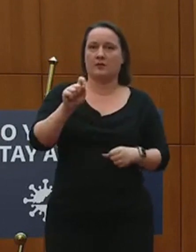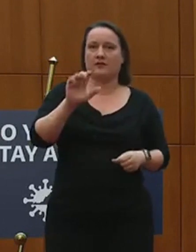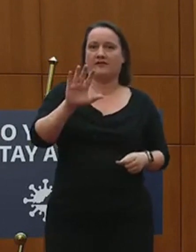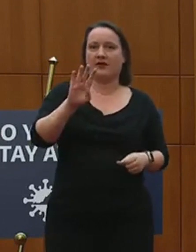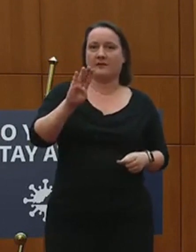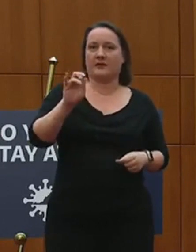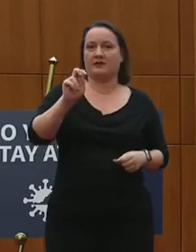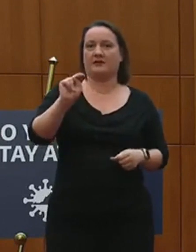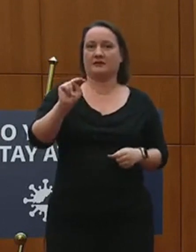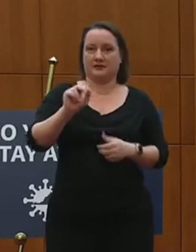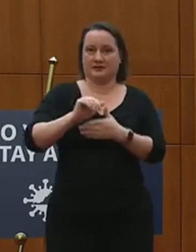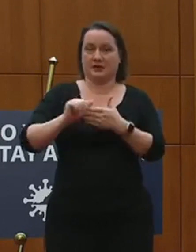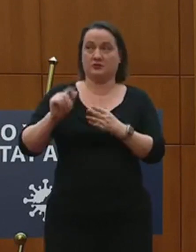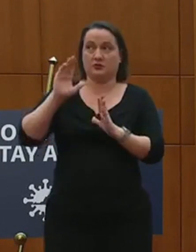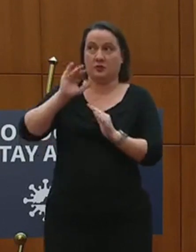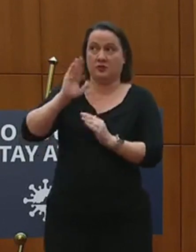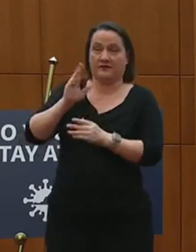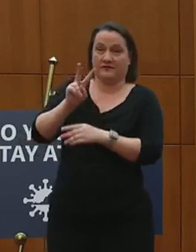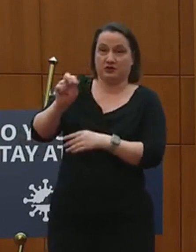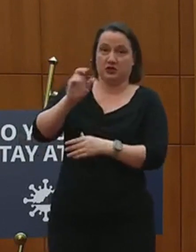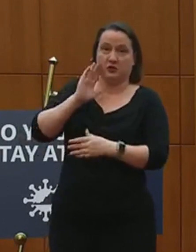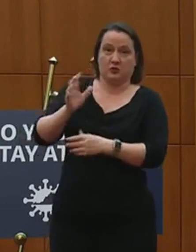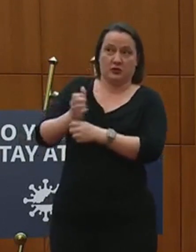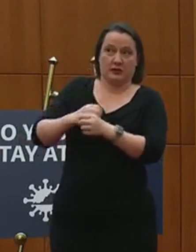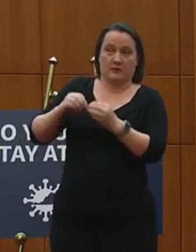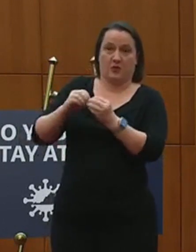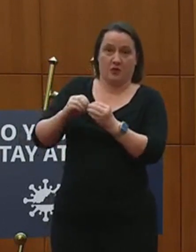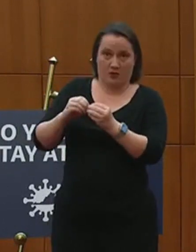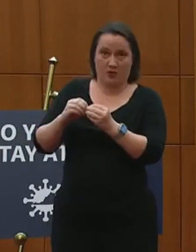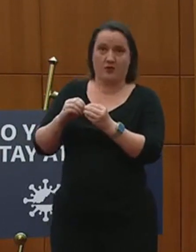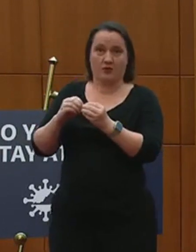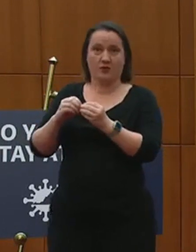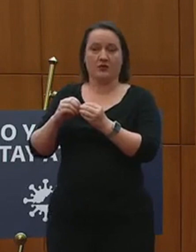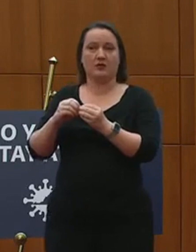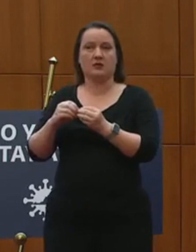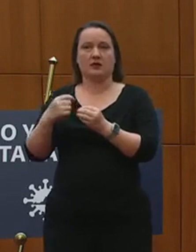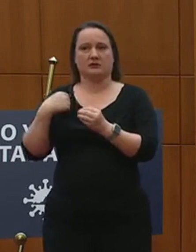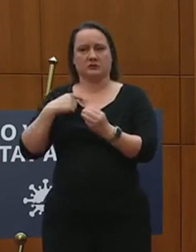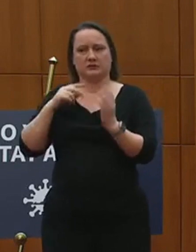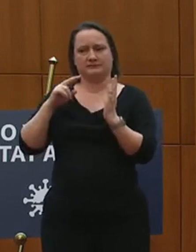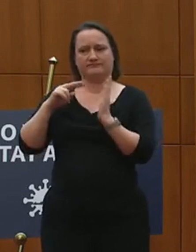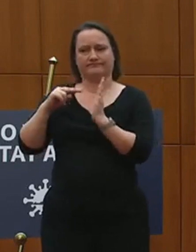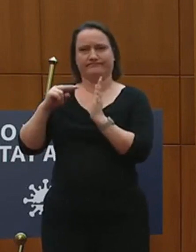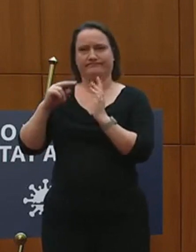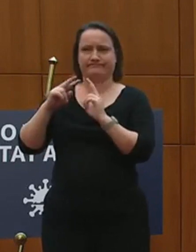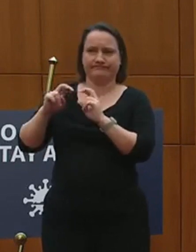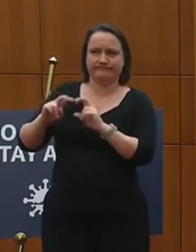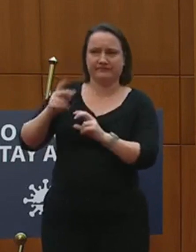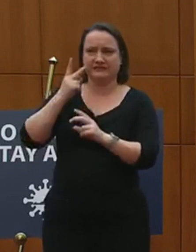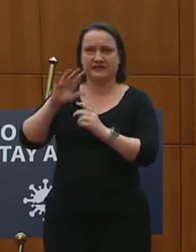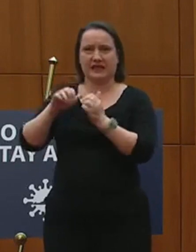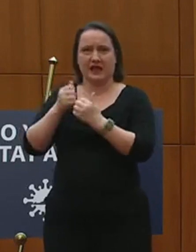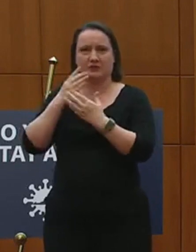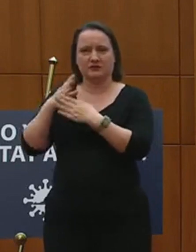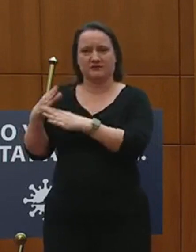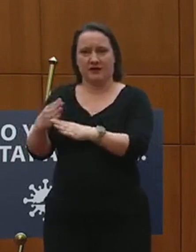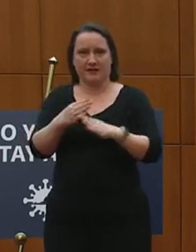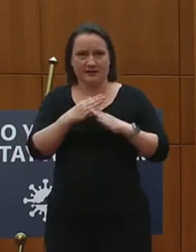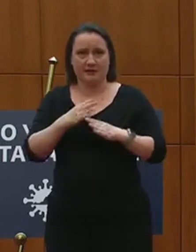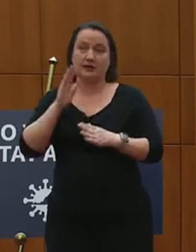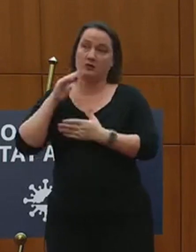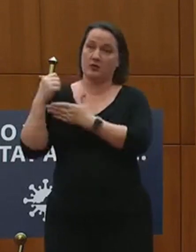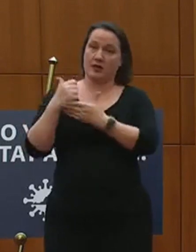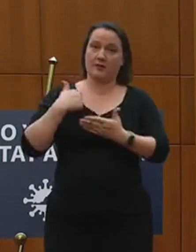and hopefully Virginia will get much more than that as we go through and see how it is divided up. And that will certainly help